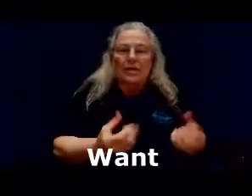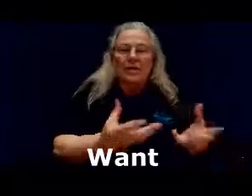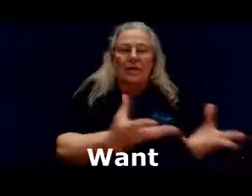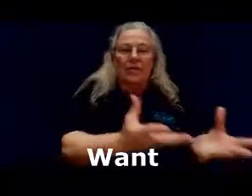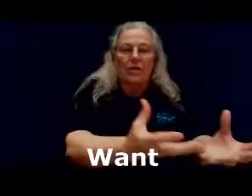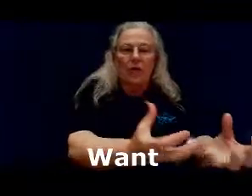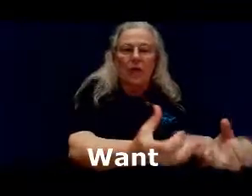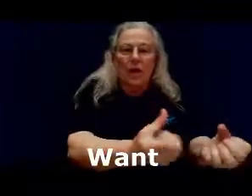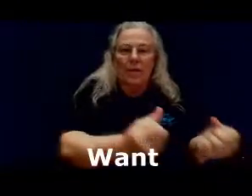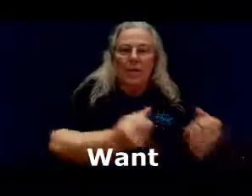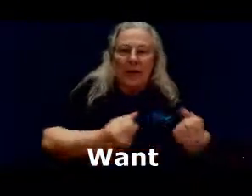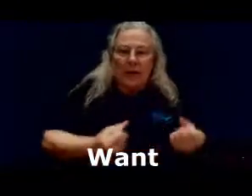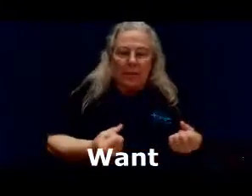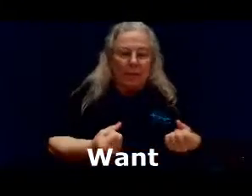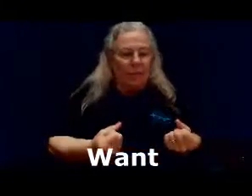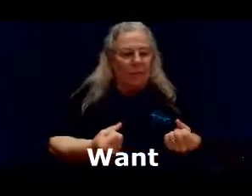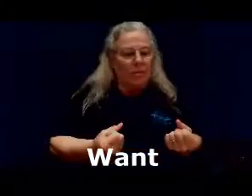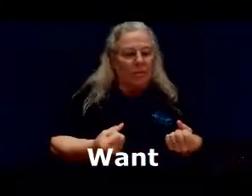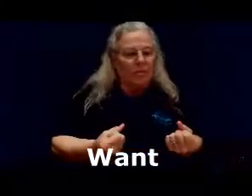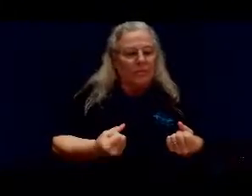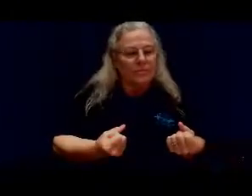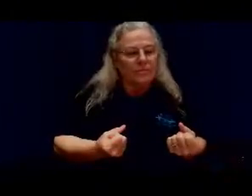myself. Grab and pull.